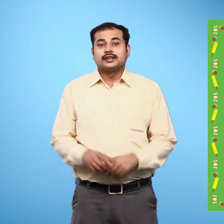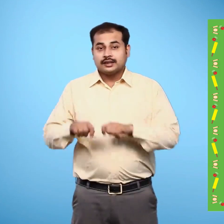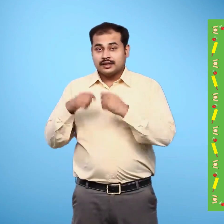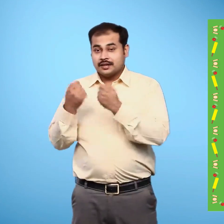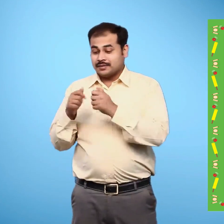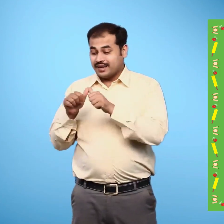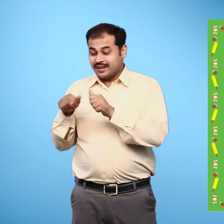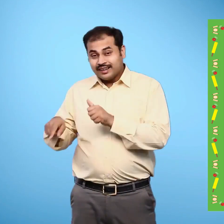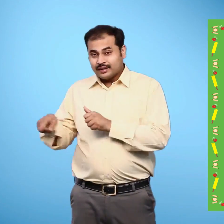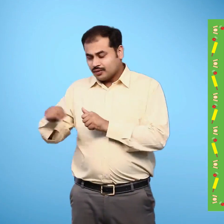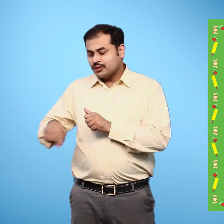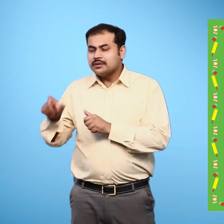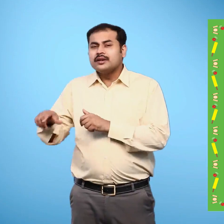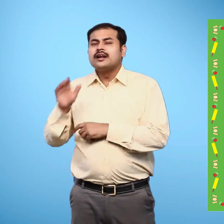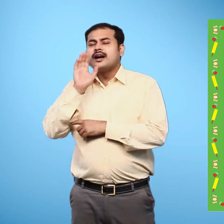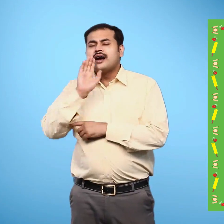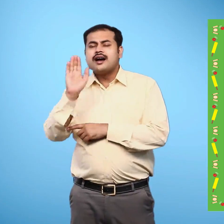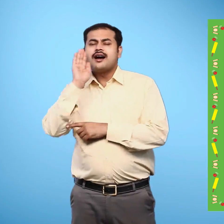Team A is singing the song.